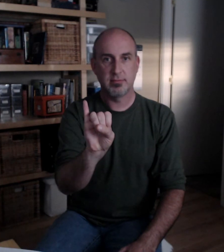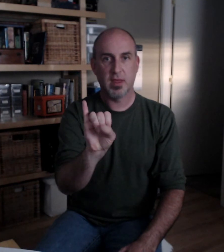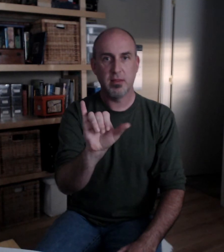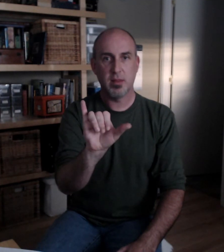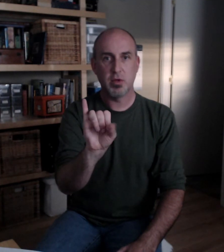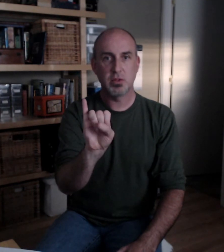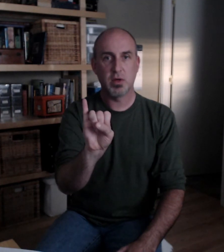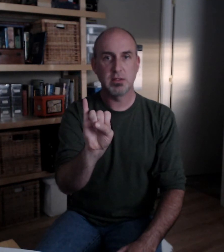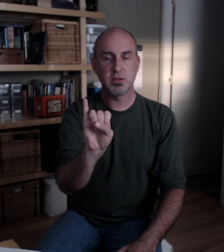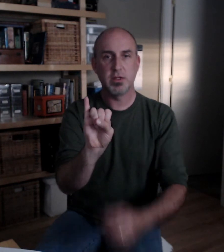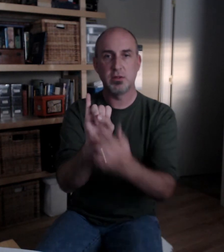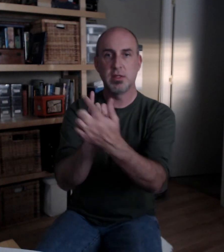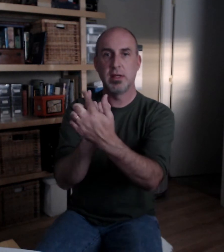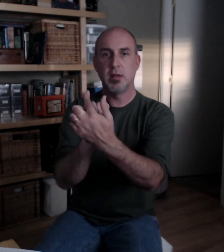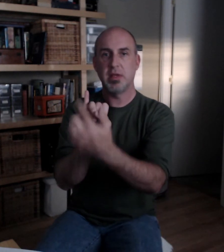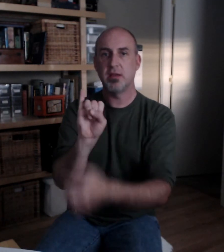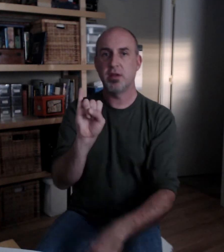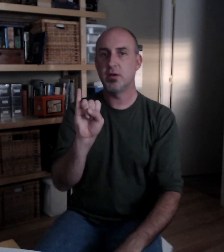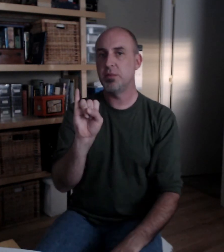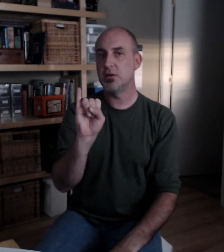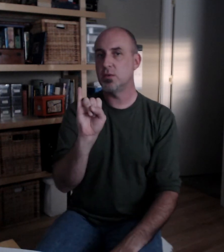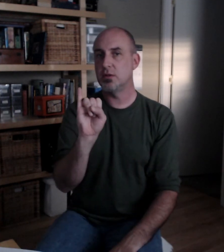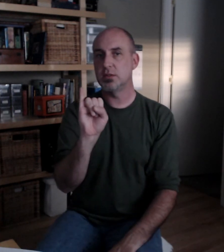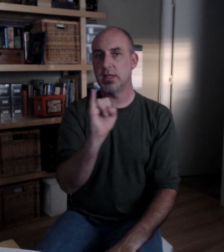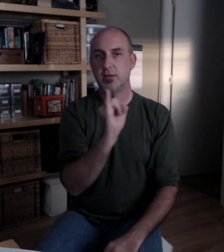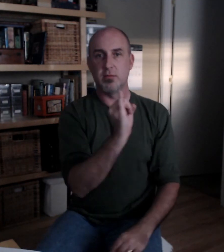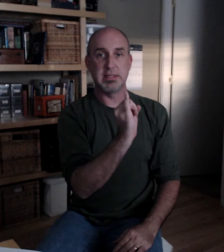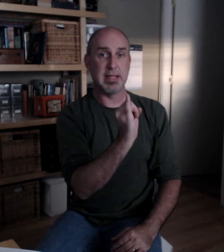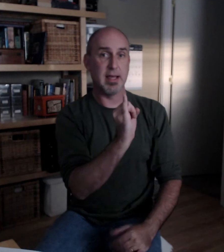Okay, thumb goes across those fingers, pinky finger up. Here's what it looks like from the side,